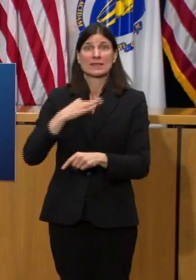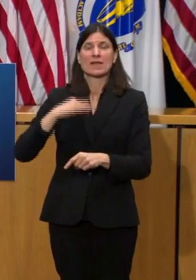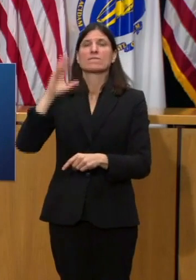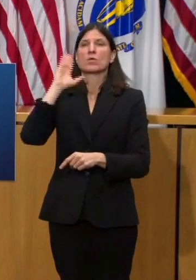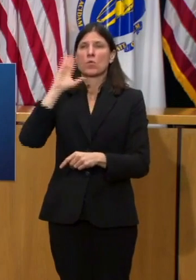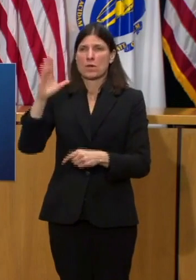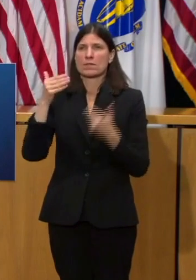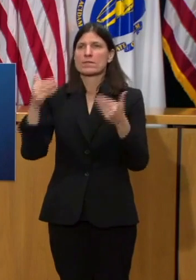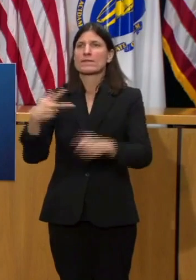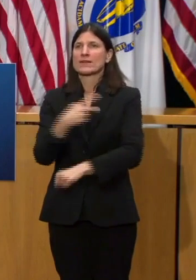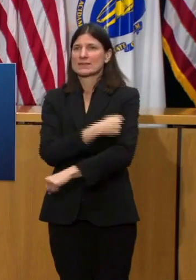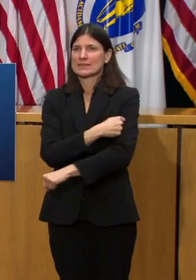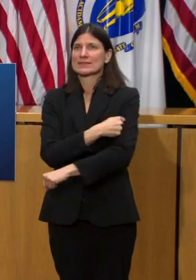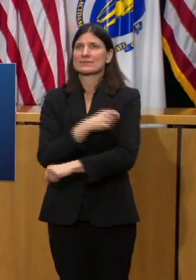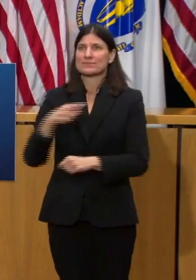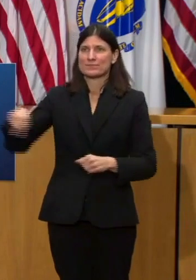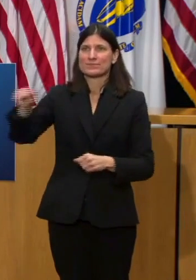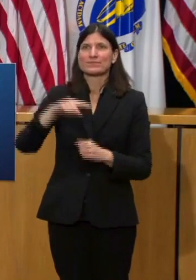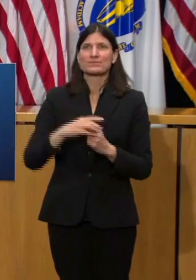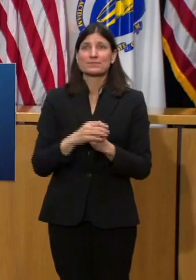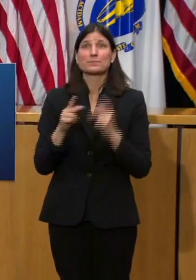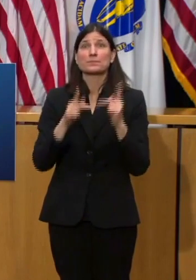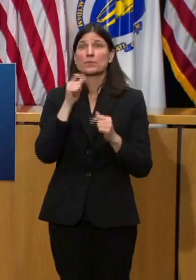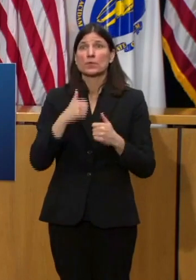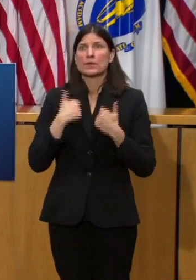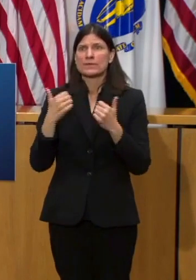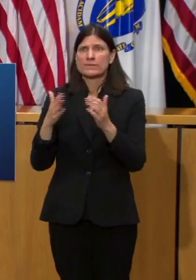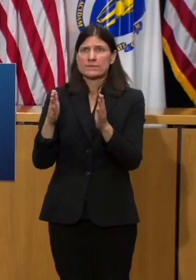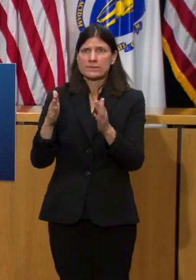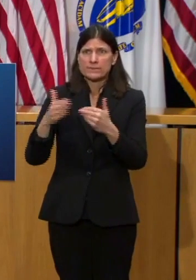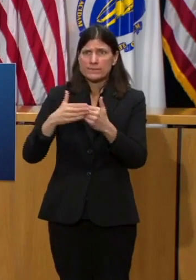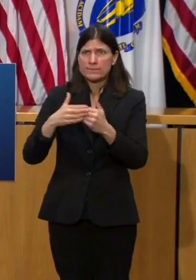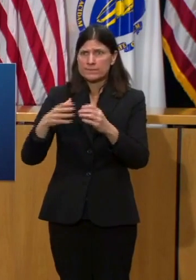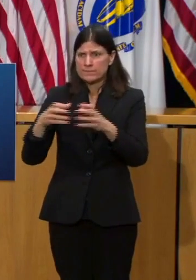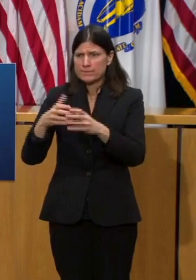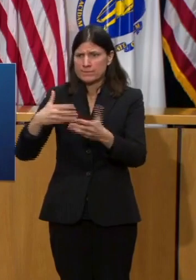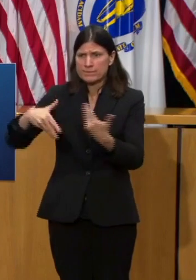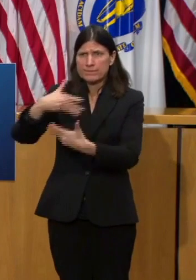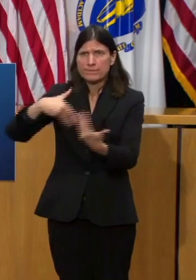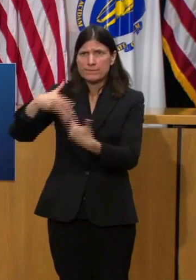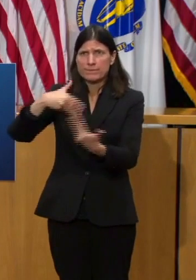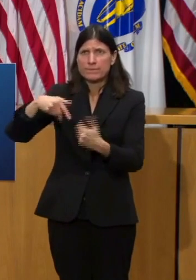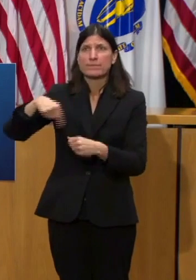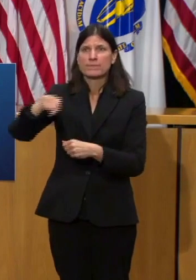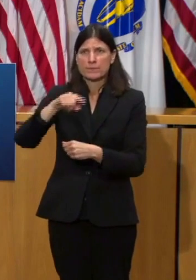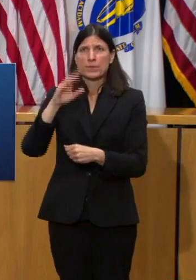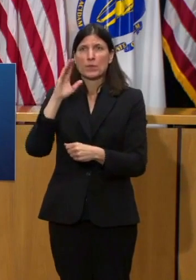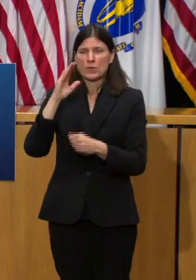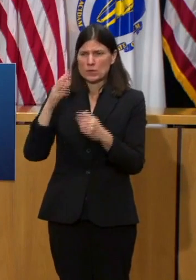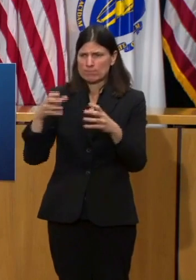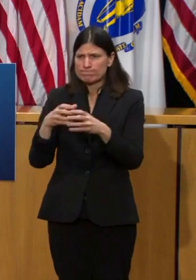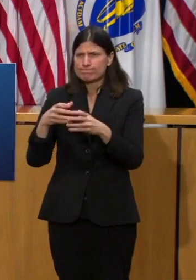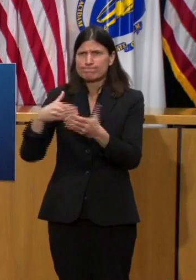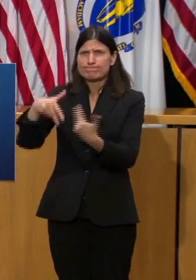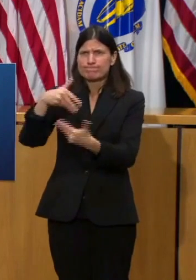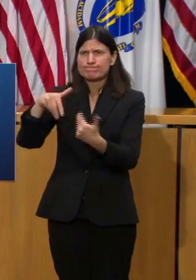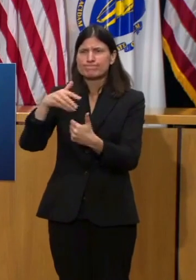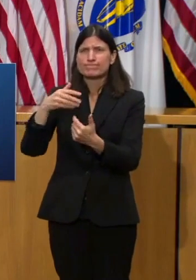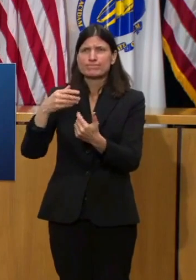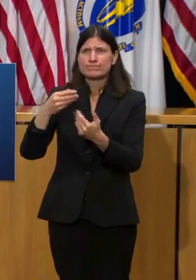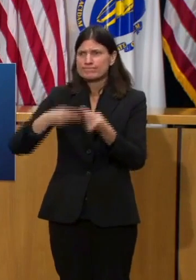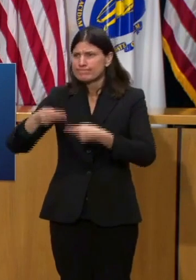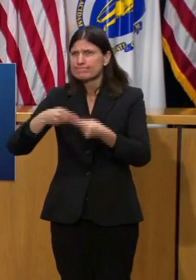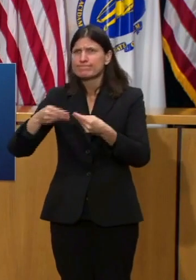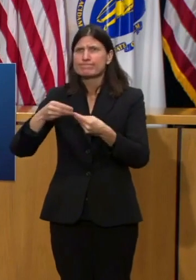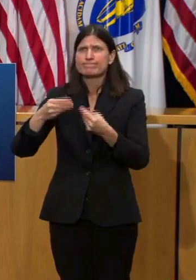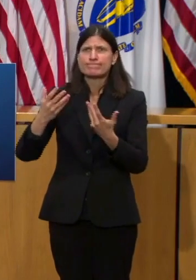and often share common areas and spaces. These residents are at higher risk from complications from COVID due to their age and